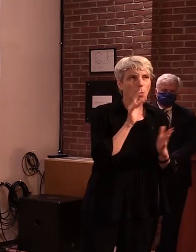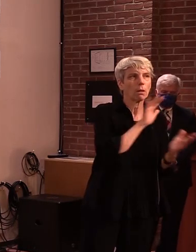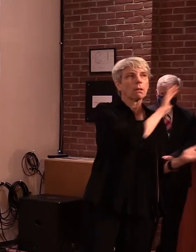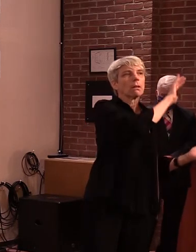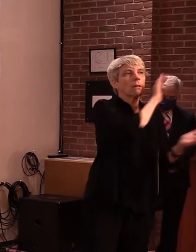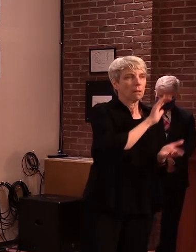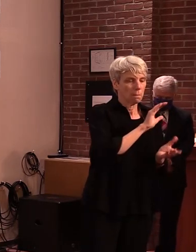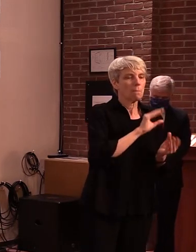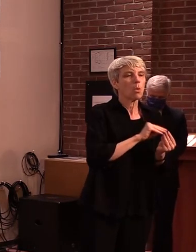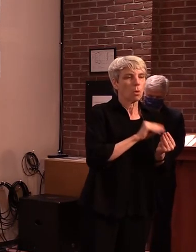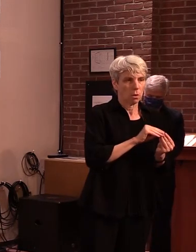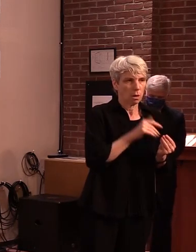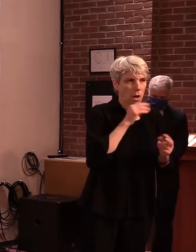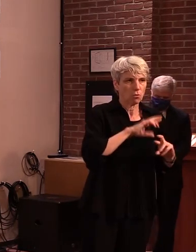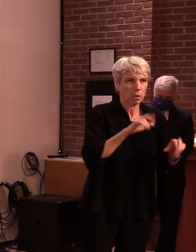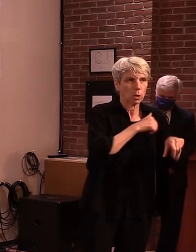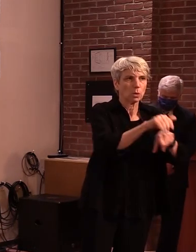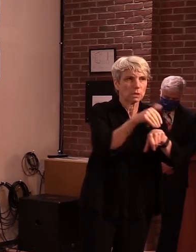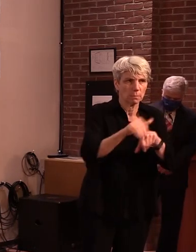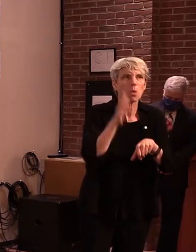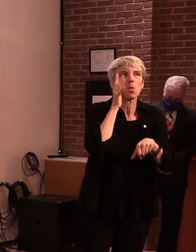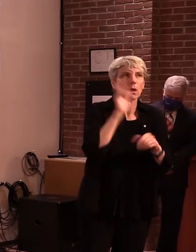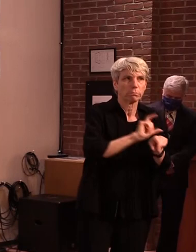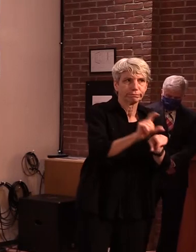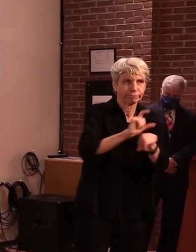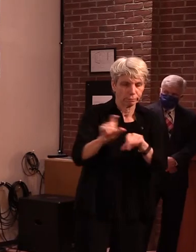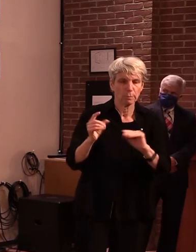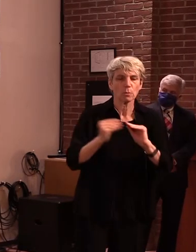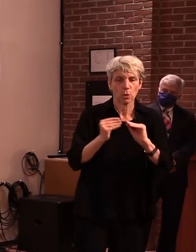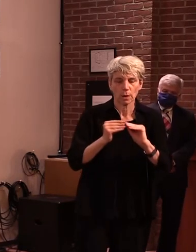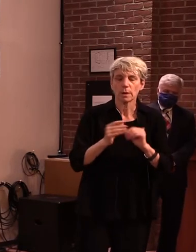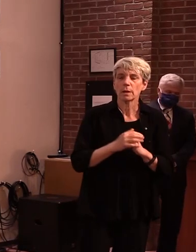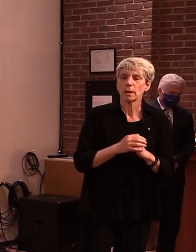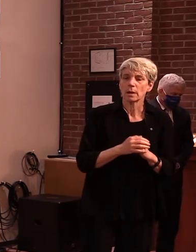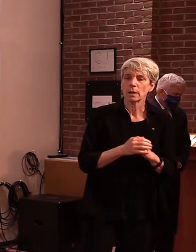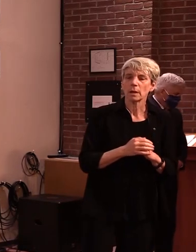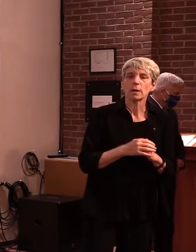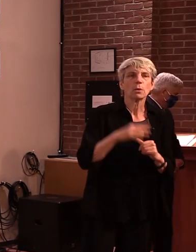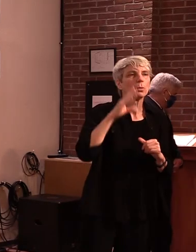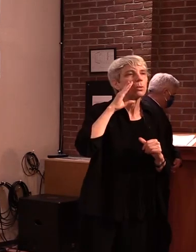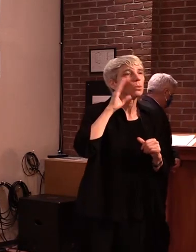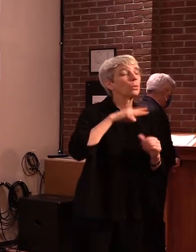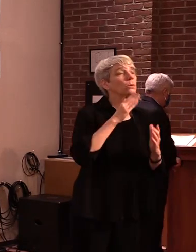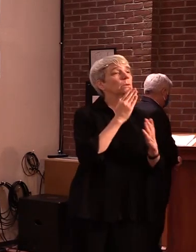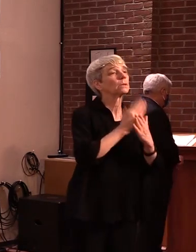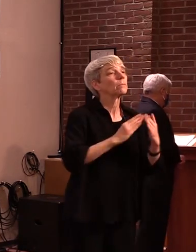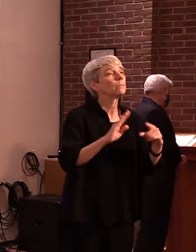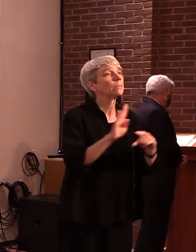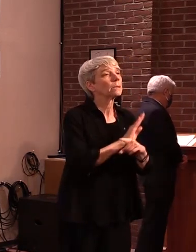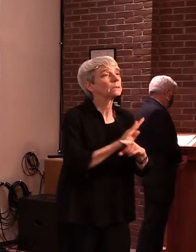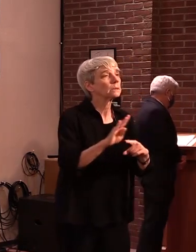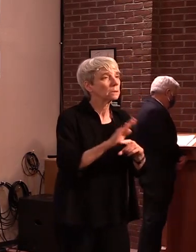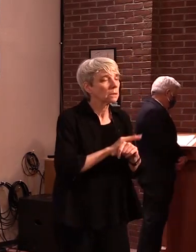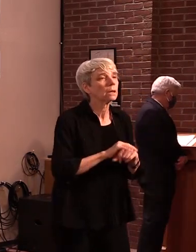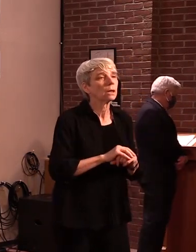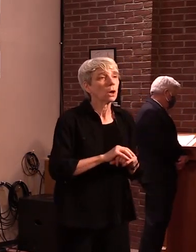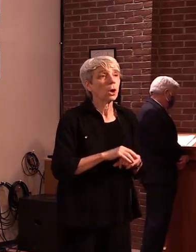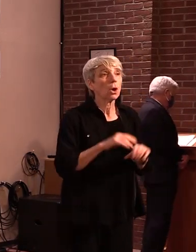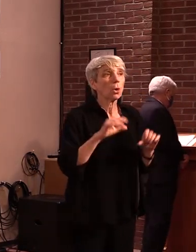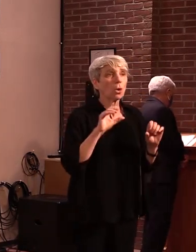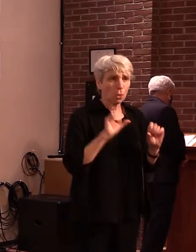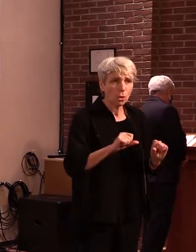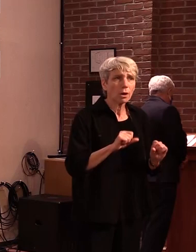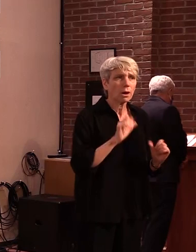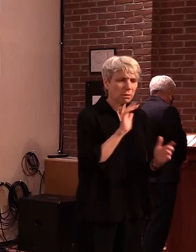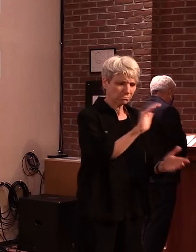it hasn't been sent yet. And you know, we know that there are businesses out there who would qualify that haven't